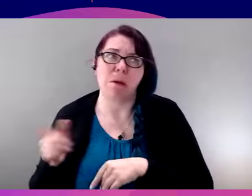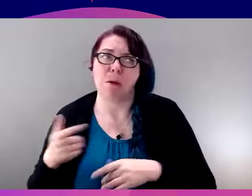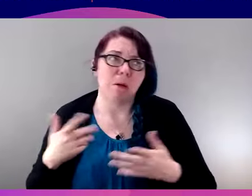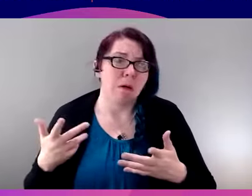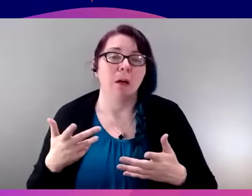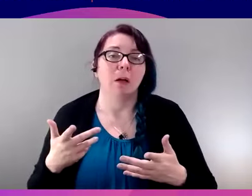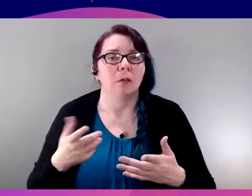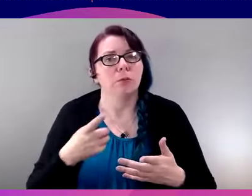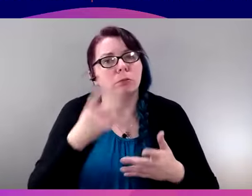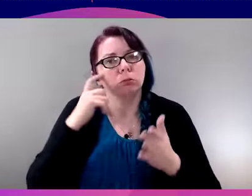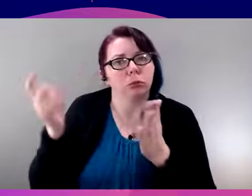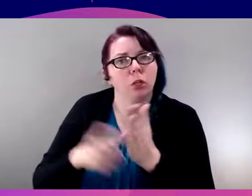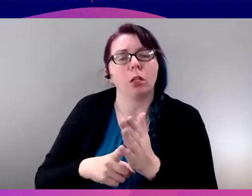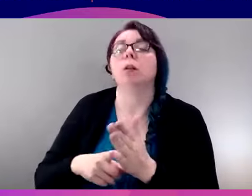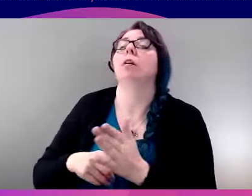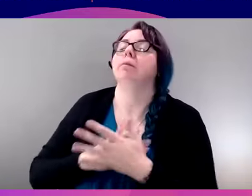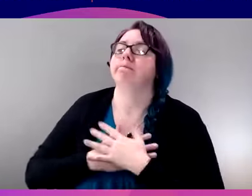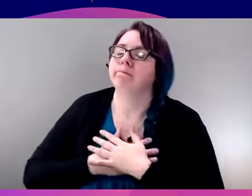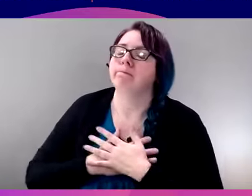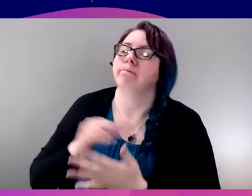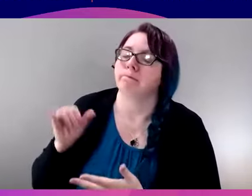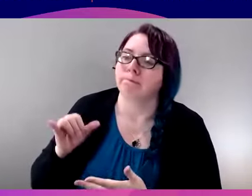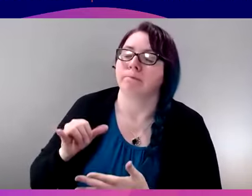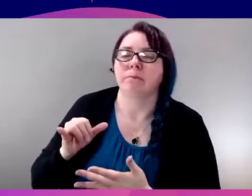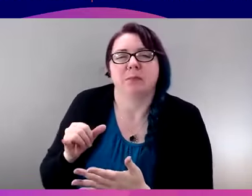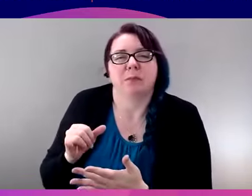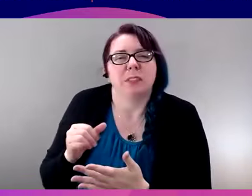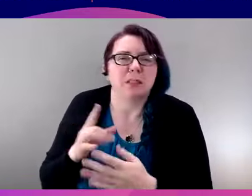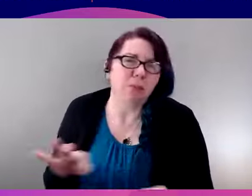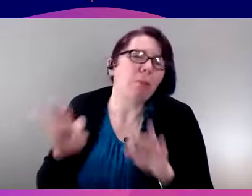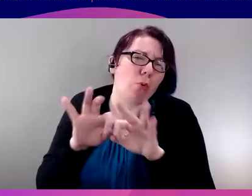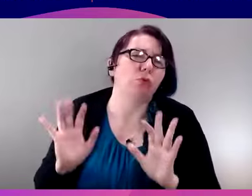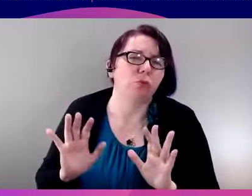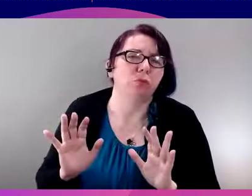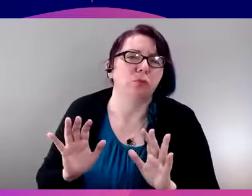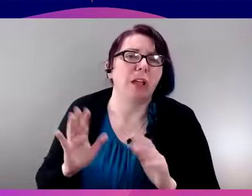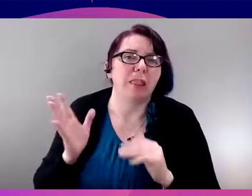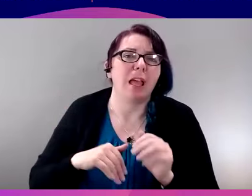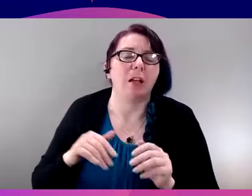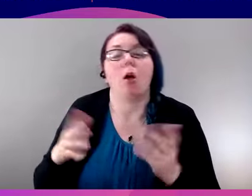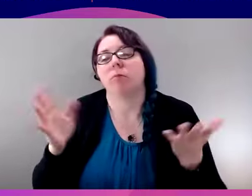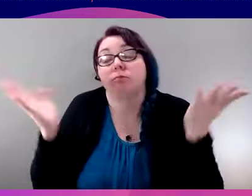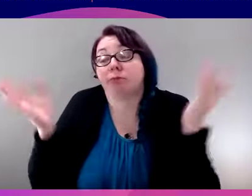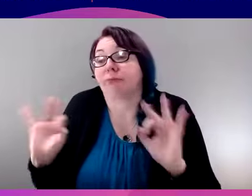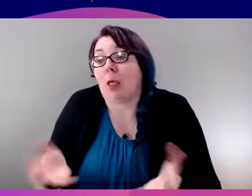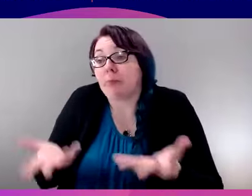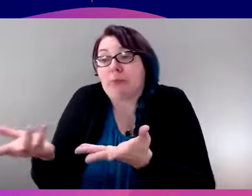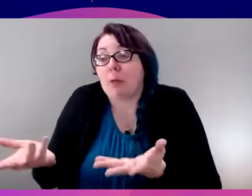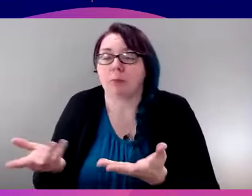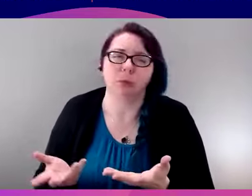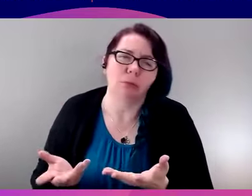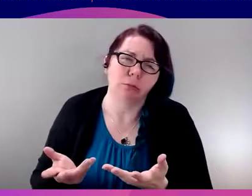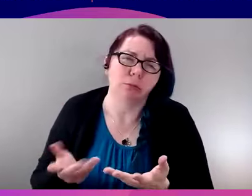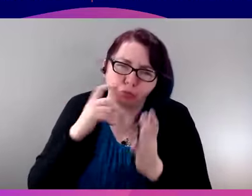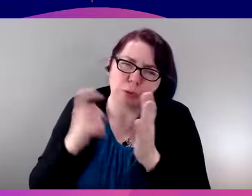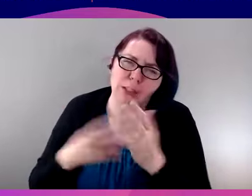great places to start, but really focusing on those small achievable actions, kind of one thing at a time. And then seeing